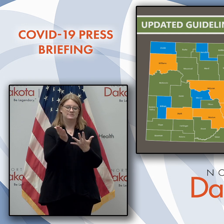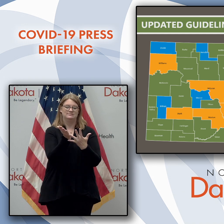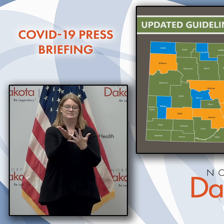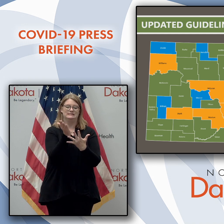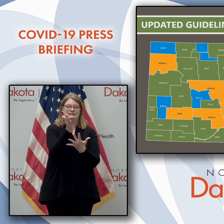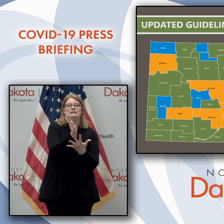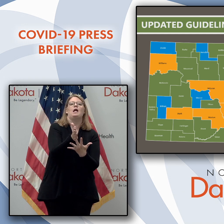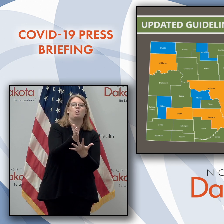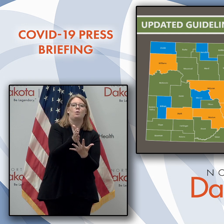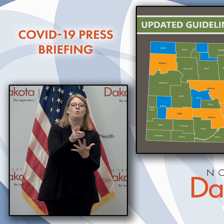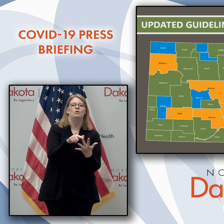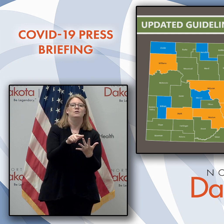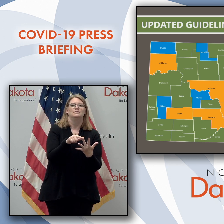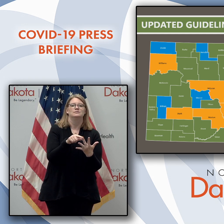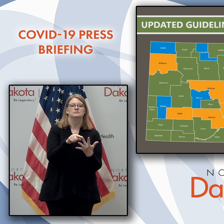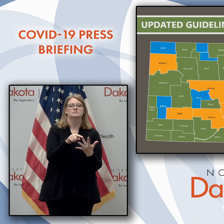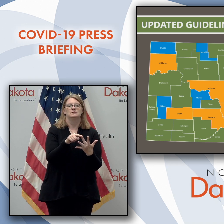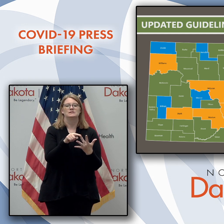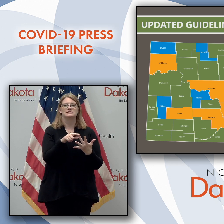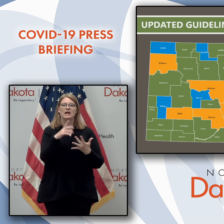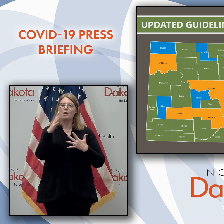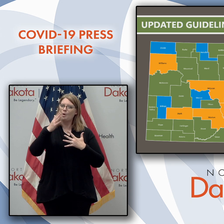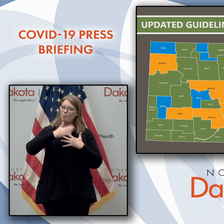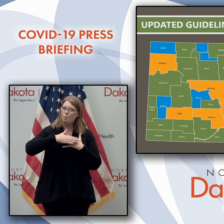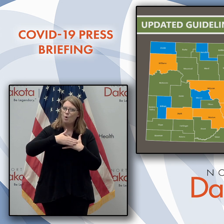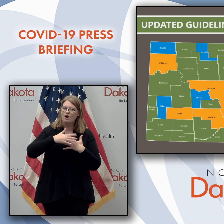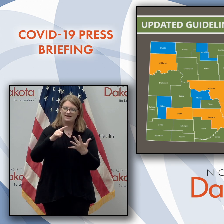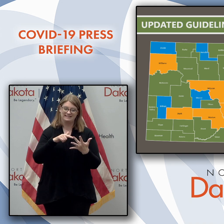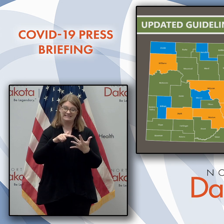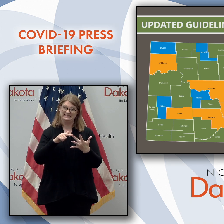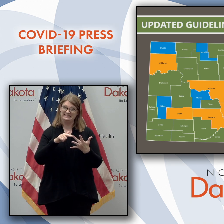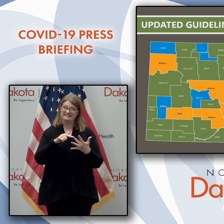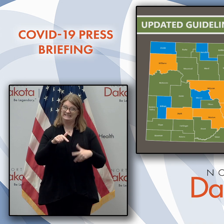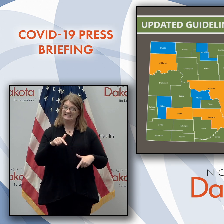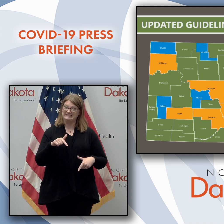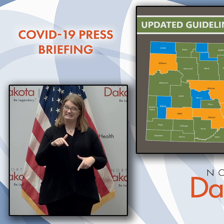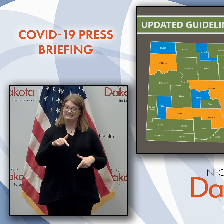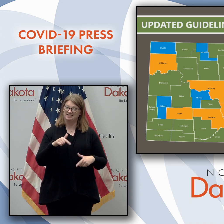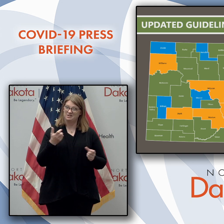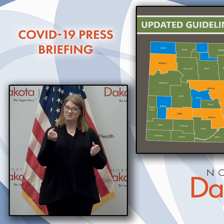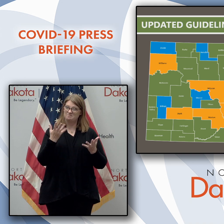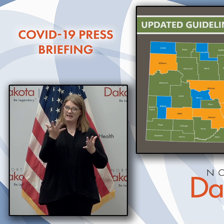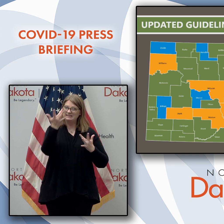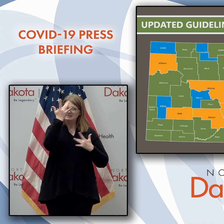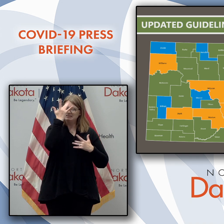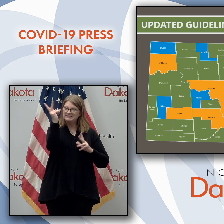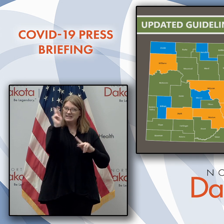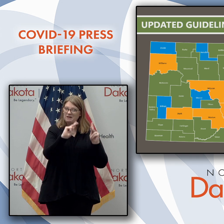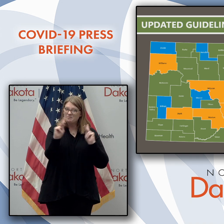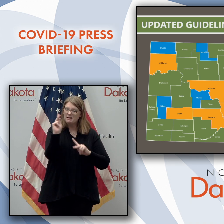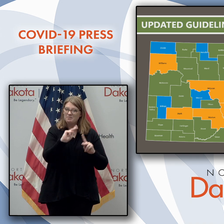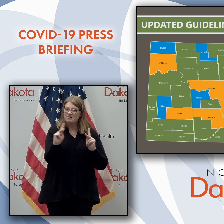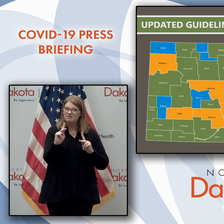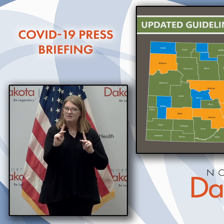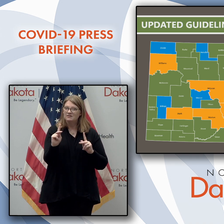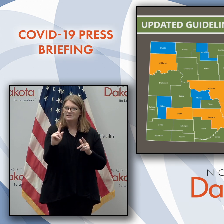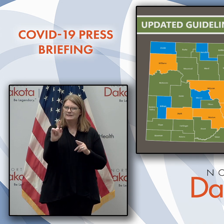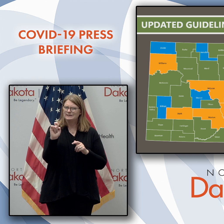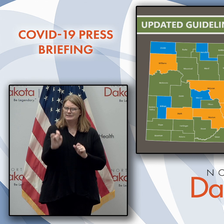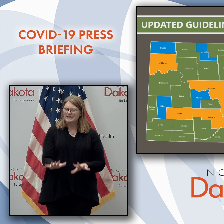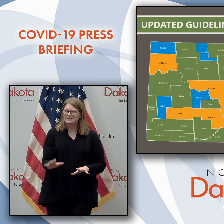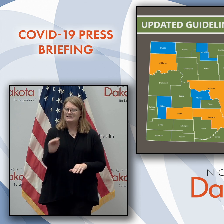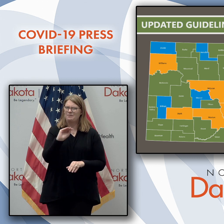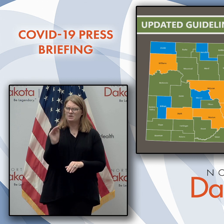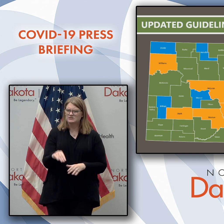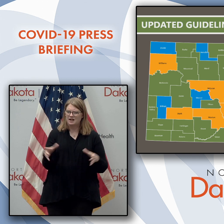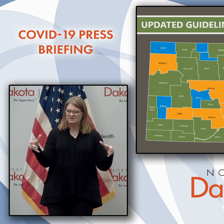that's kind of like, I think, from a weather standpoint, which is a warning, which is, hey, there's a lot of active cases per capita. Your testing percent positive is increasing. The trend